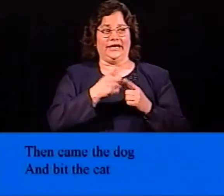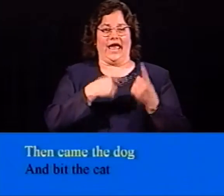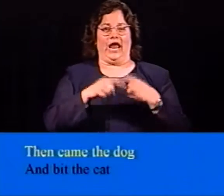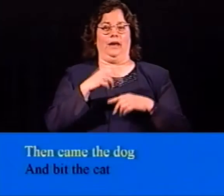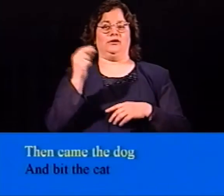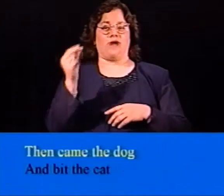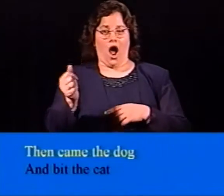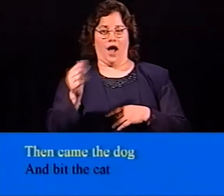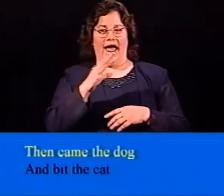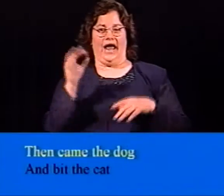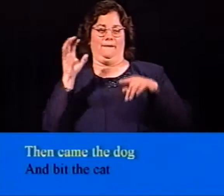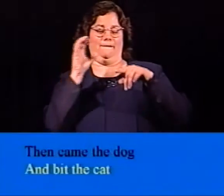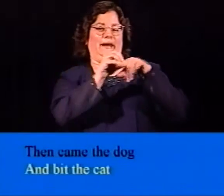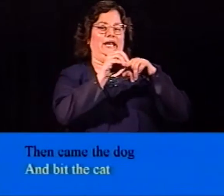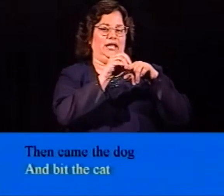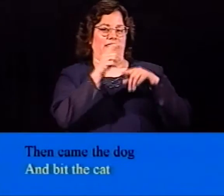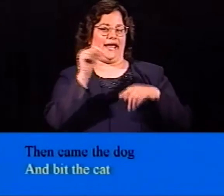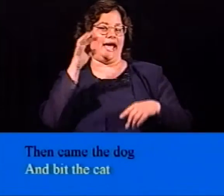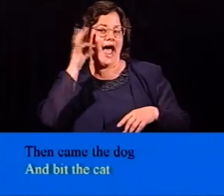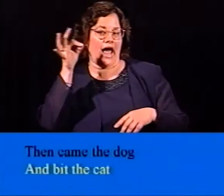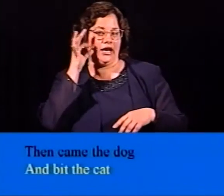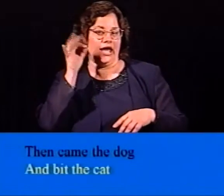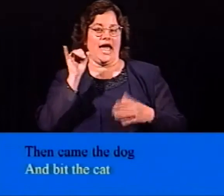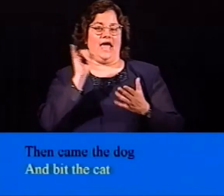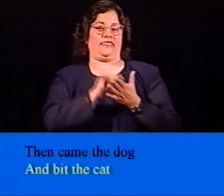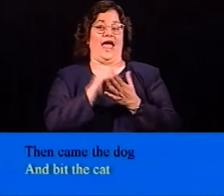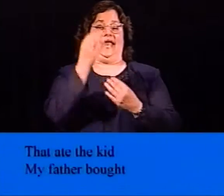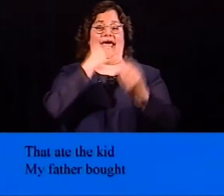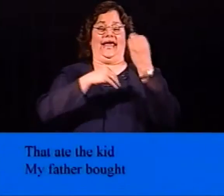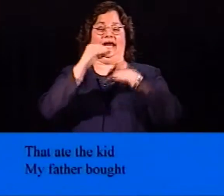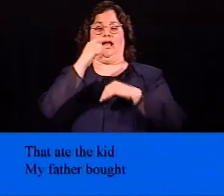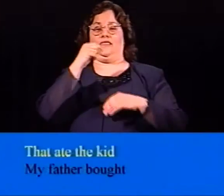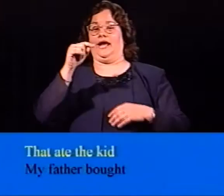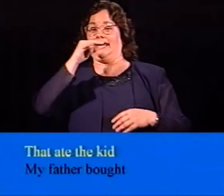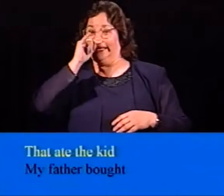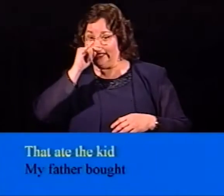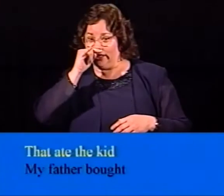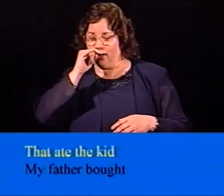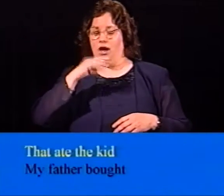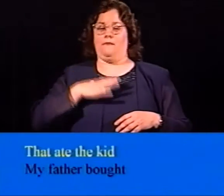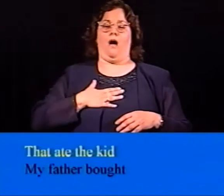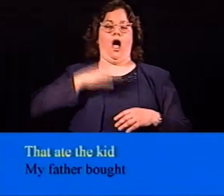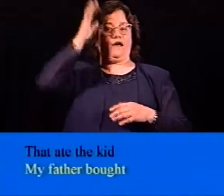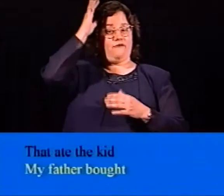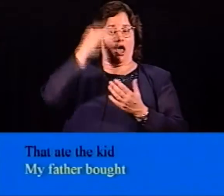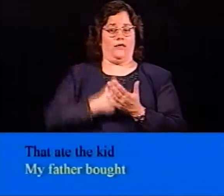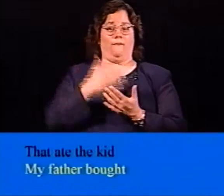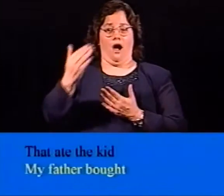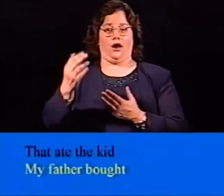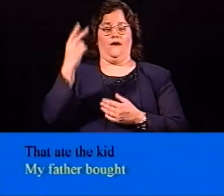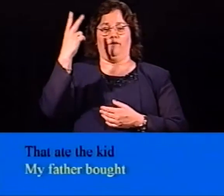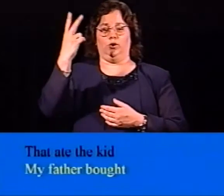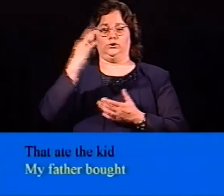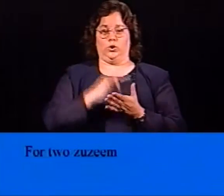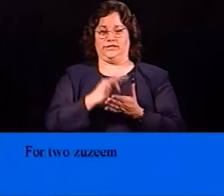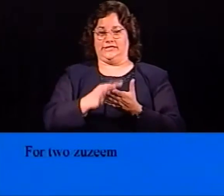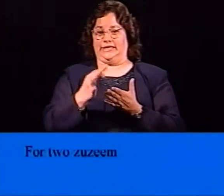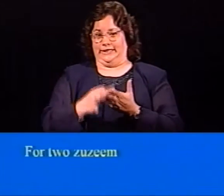Then came the dog and bit the cat that ate the kid my father bought for 2 zuzim.